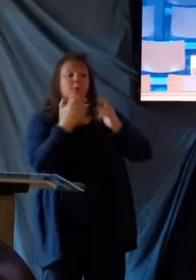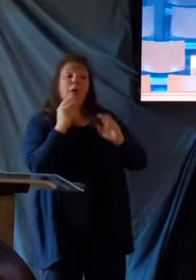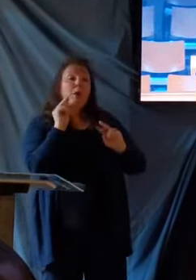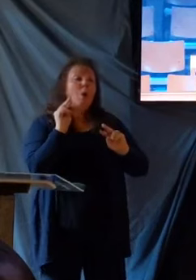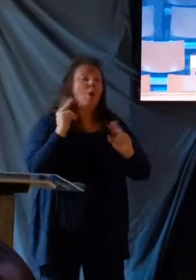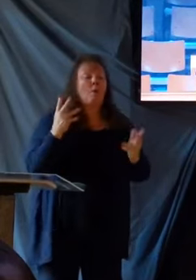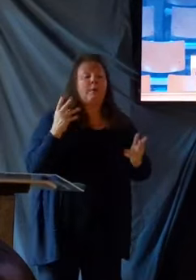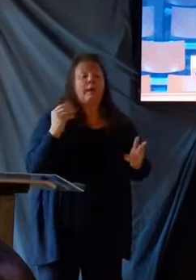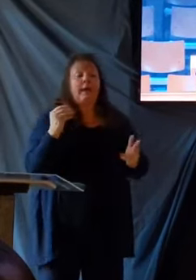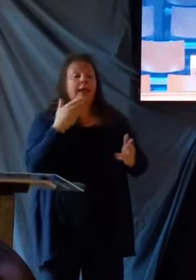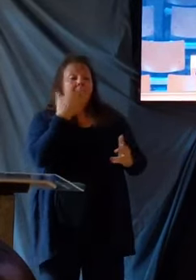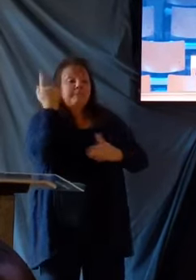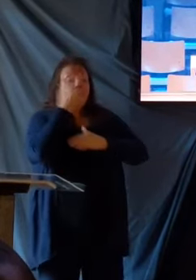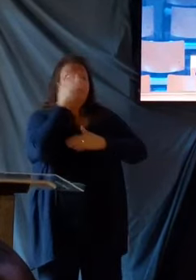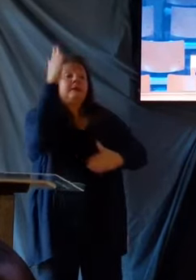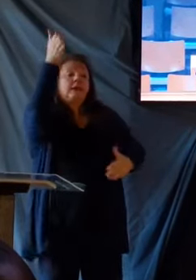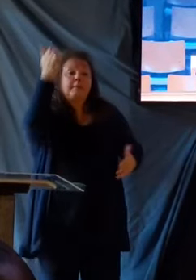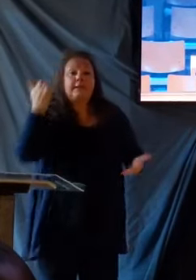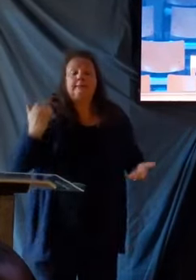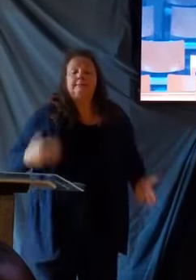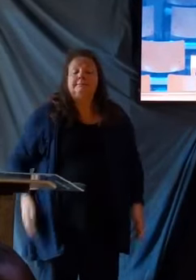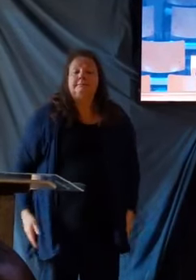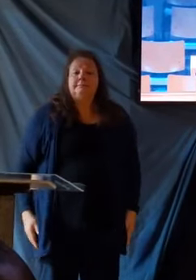hope. And there are better days ahead.